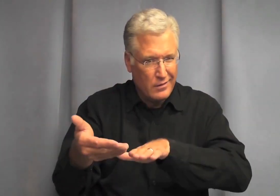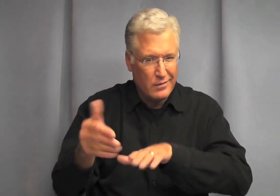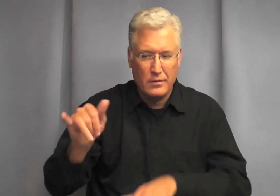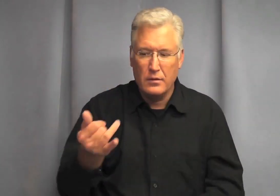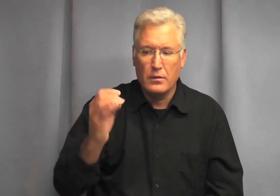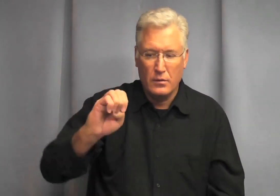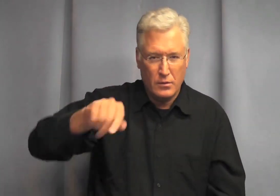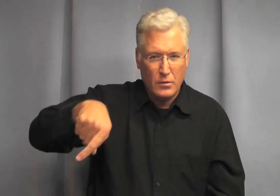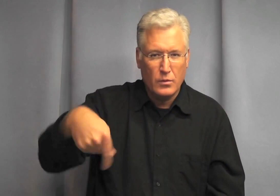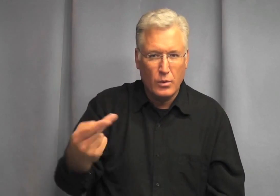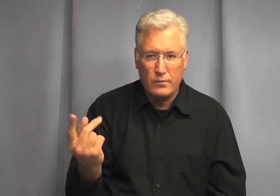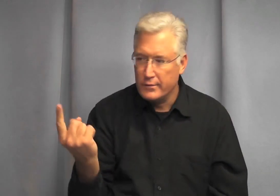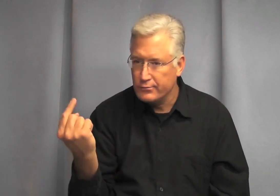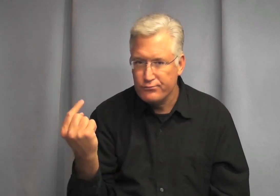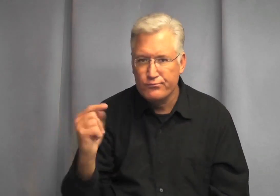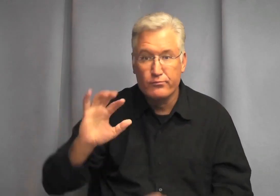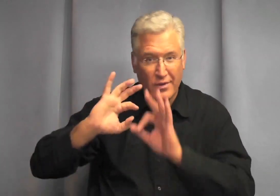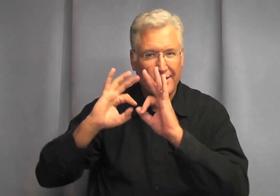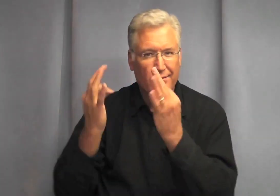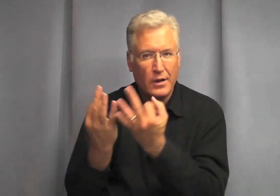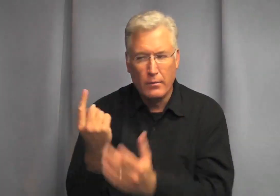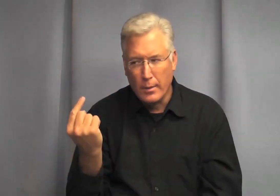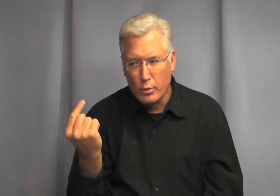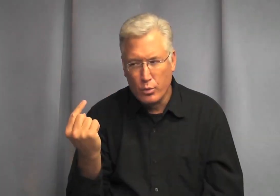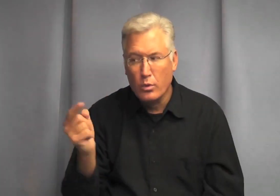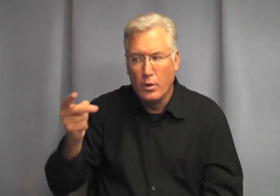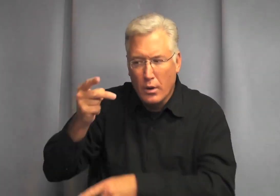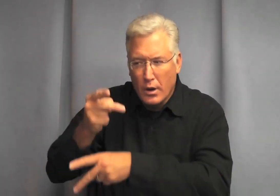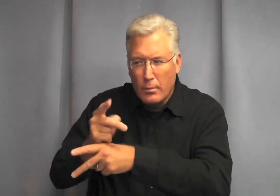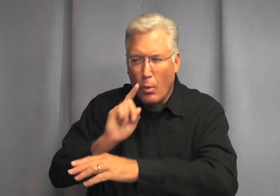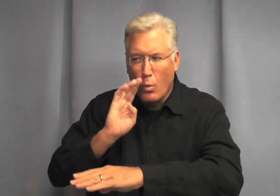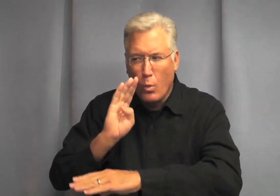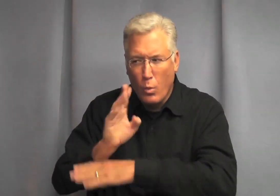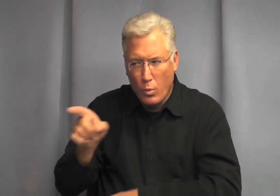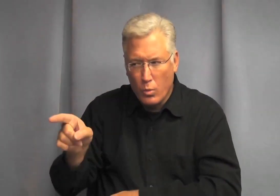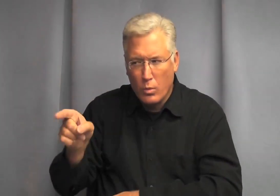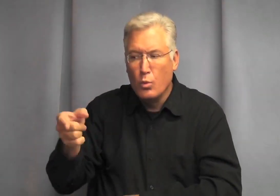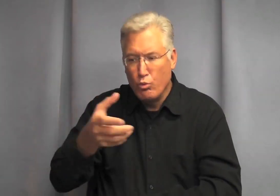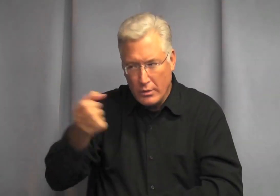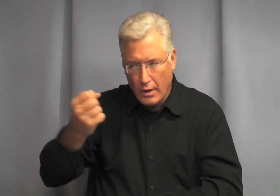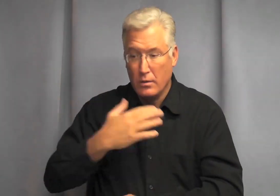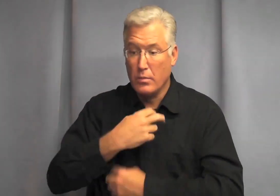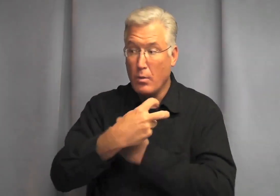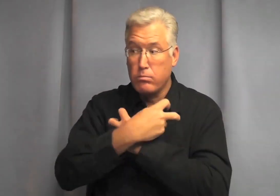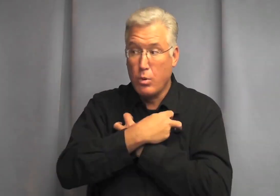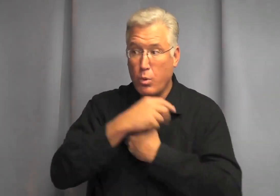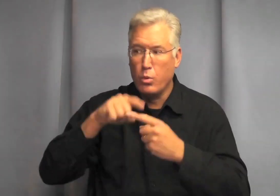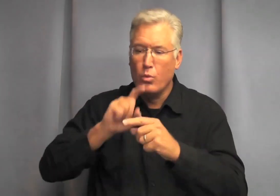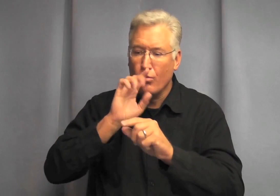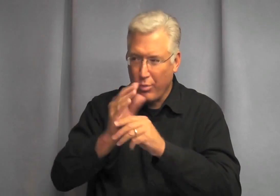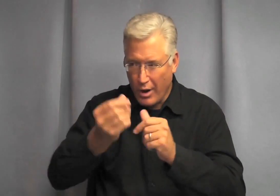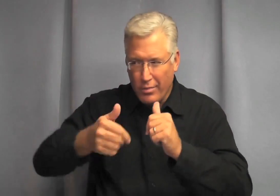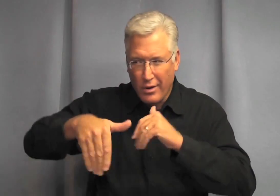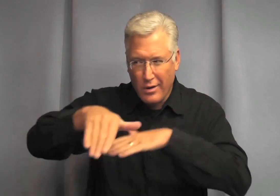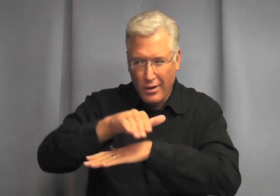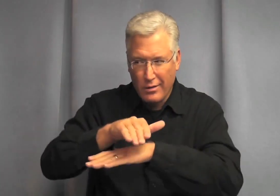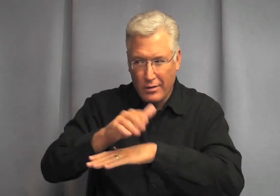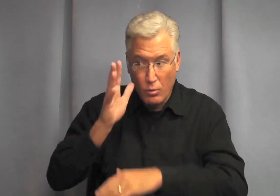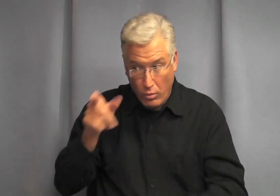After Jacob died, Joseph, he had his family promise that they would take his remains back to the